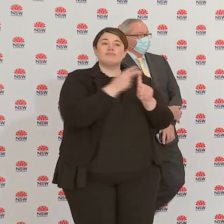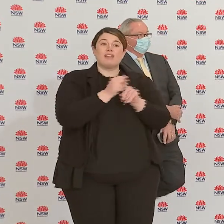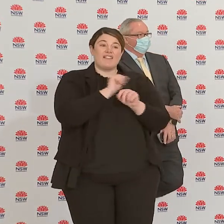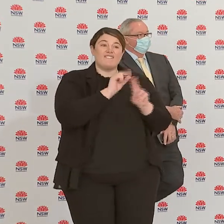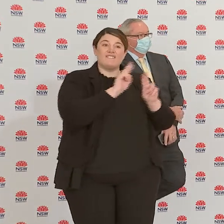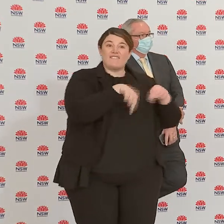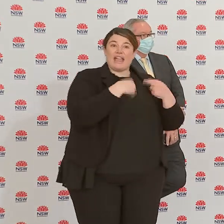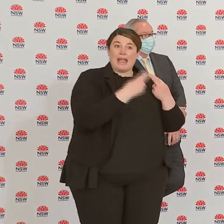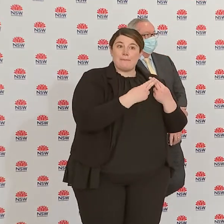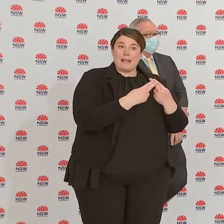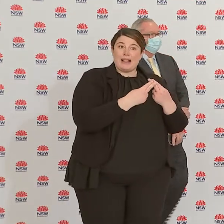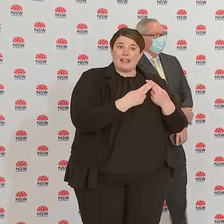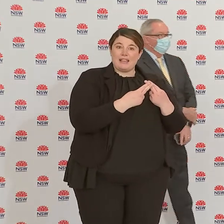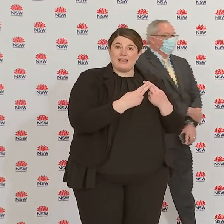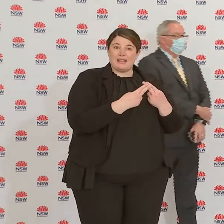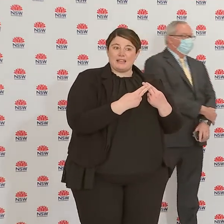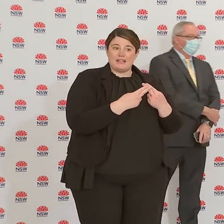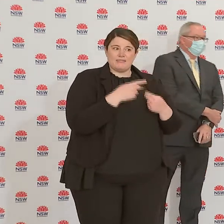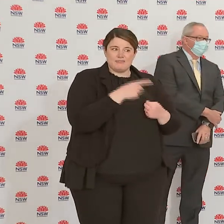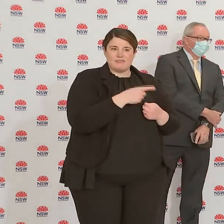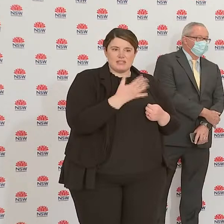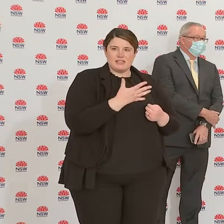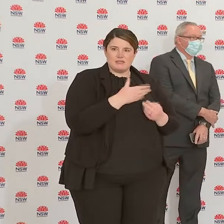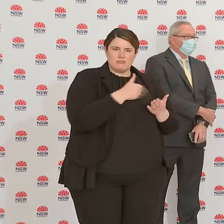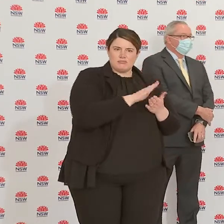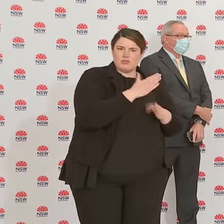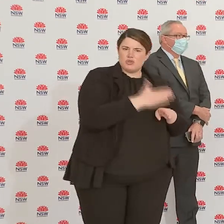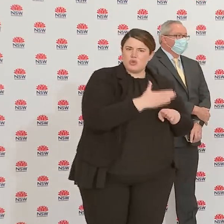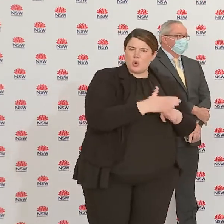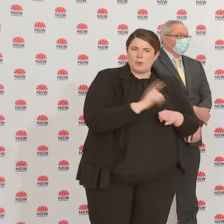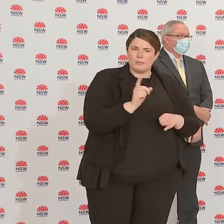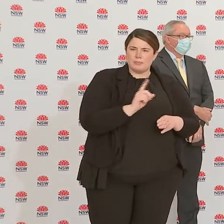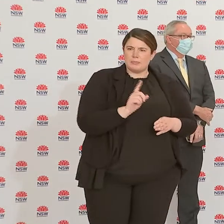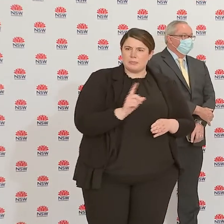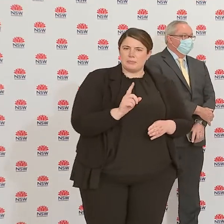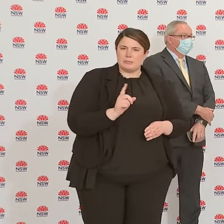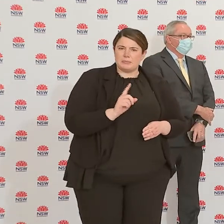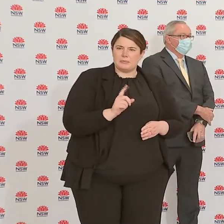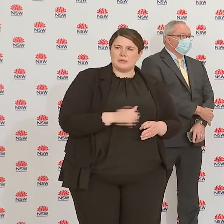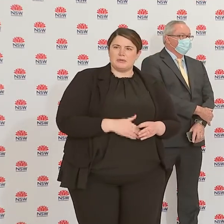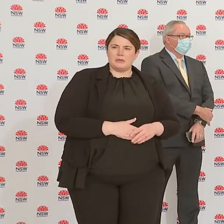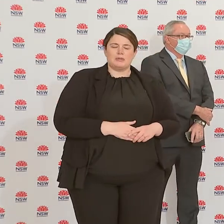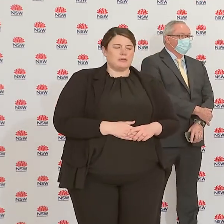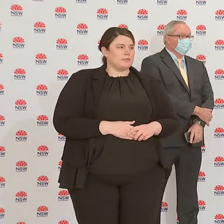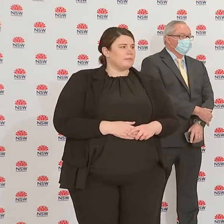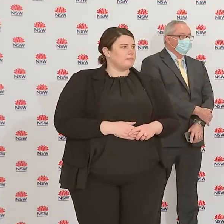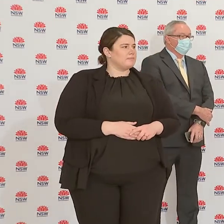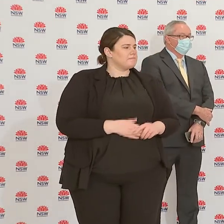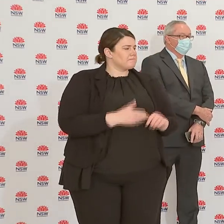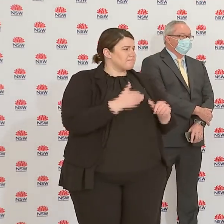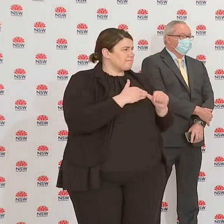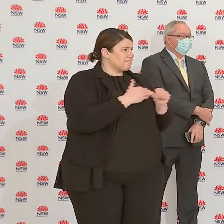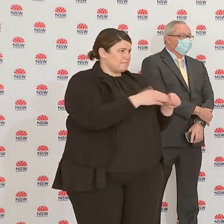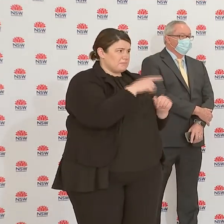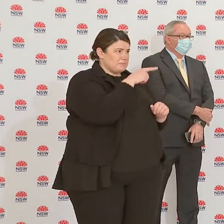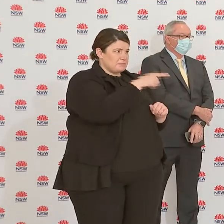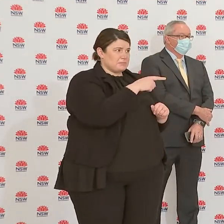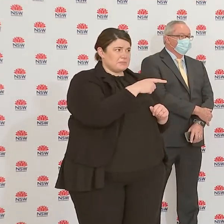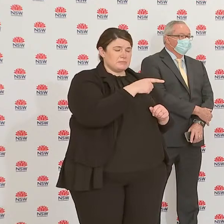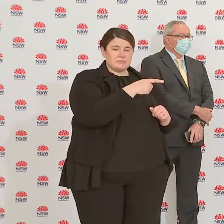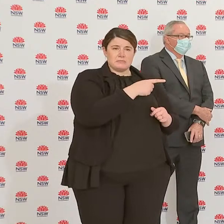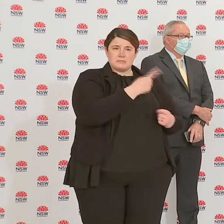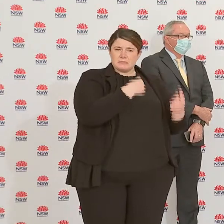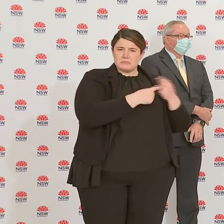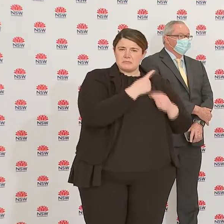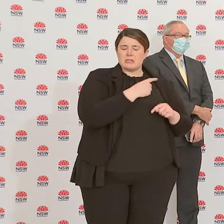like to see people doing? Would you encourage that rather than them going to waste these leftover doses? Look, I'm not totally unfamiliar with that,